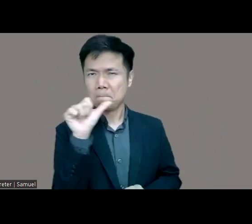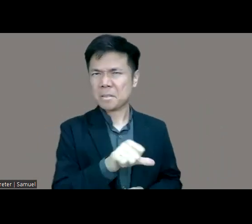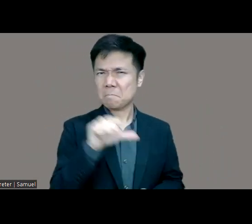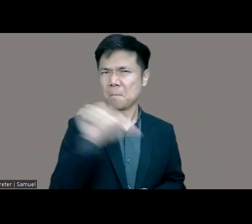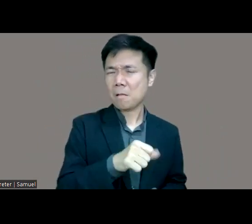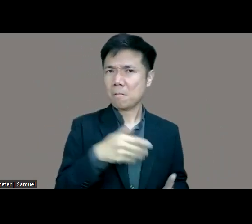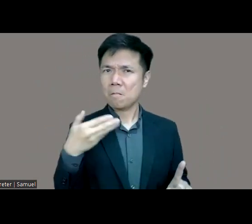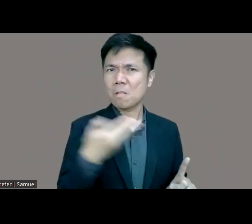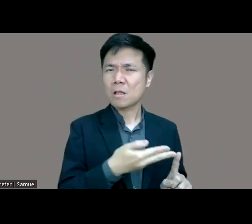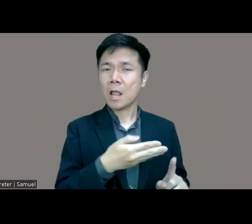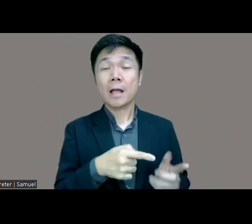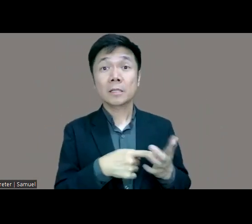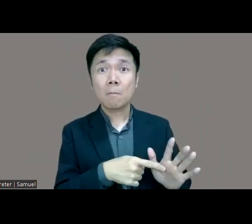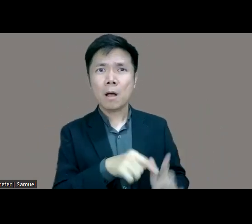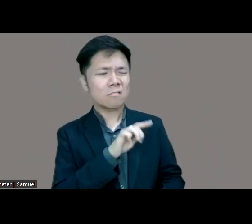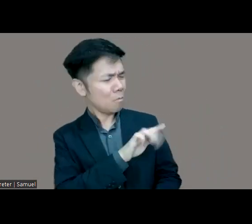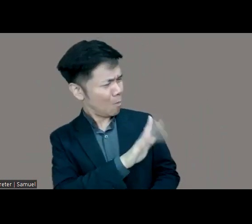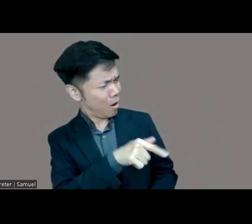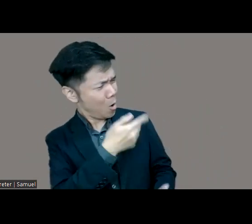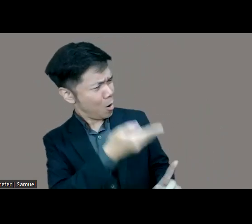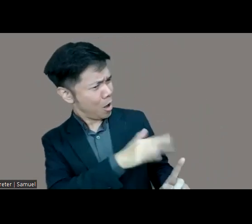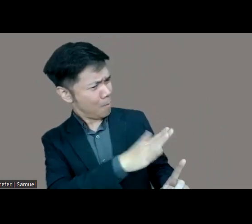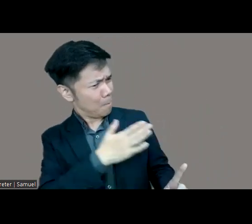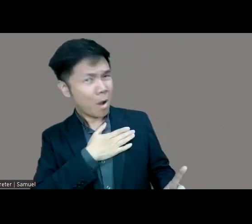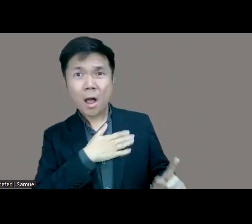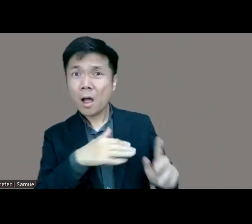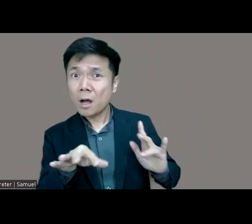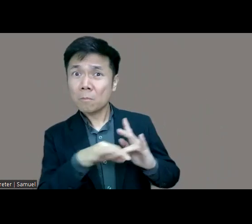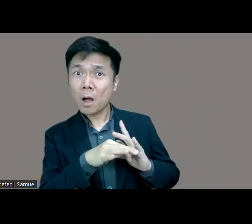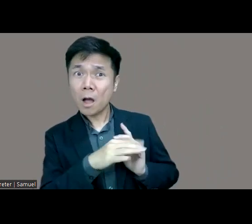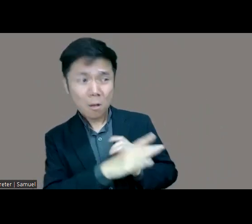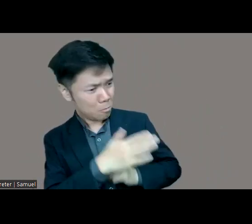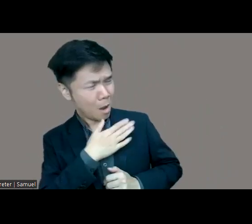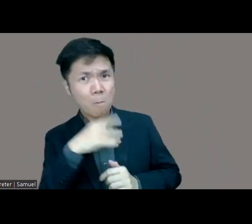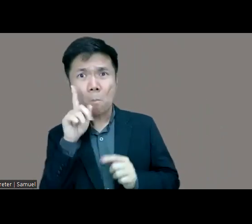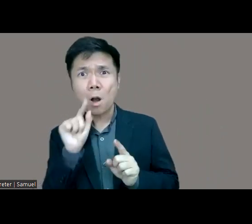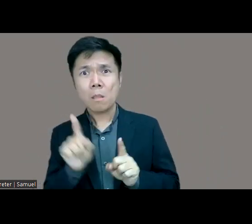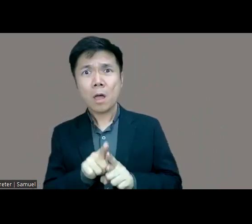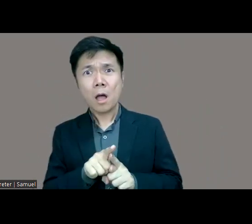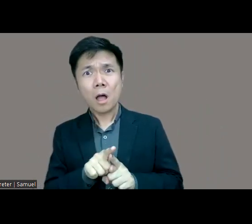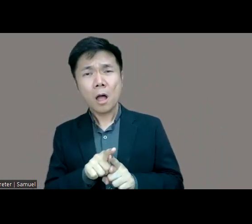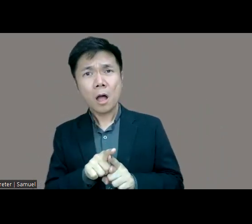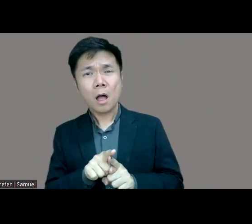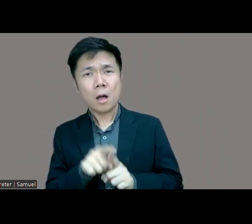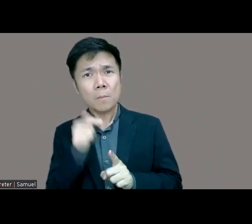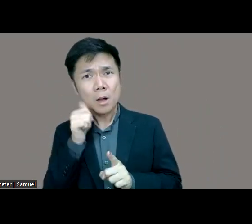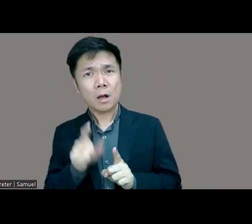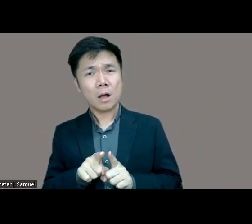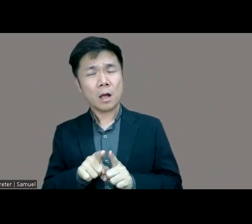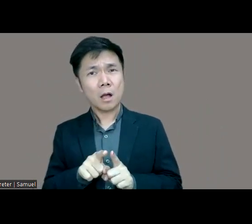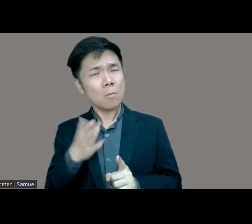is my husband, this is so and so, is my brother, I know him, he has left me,